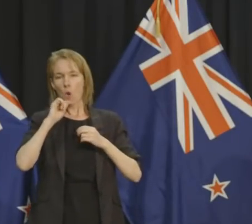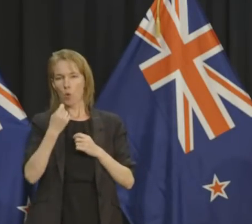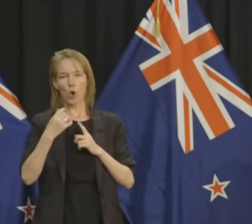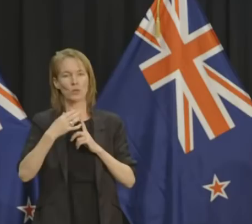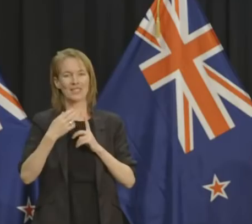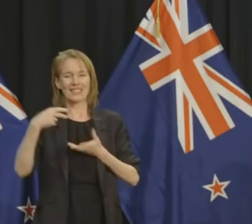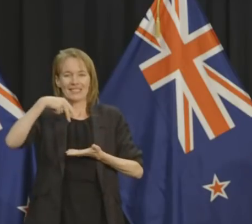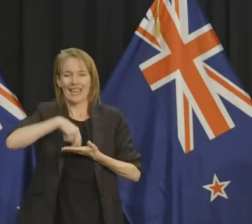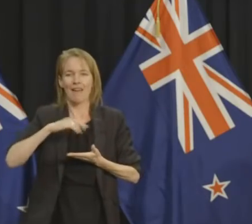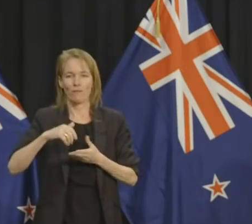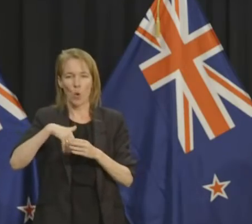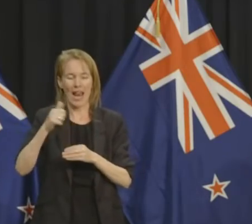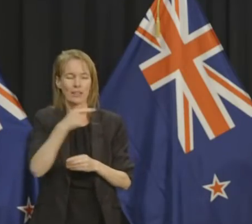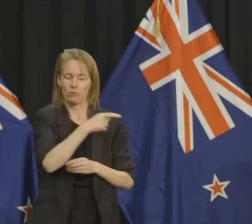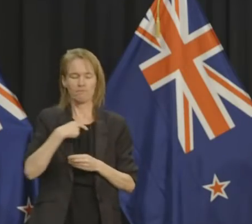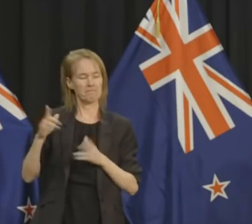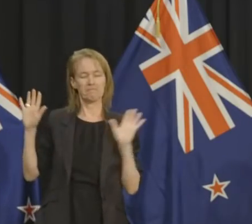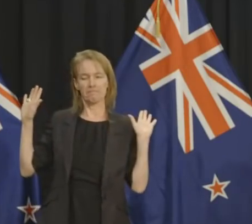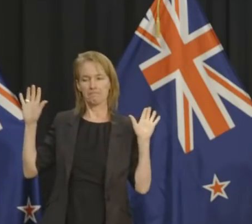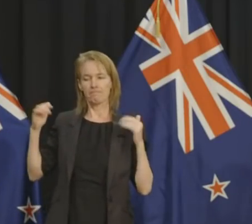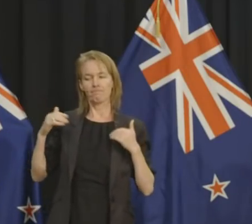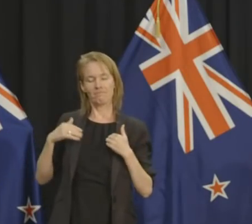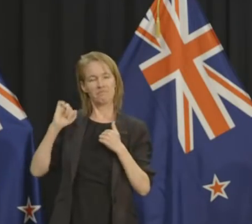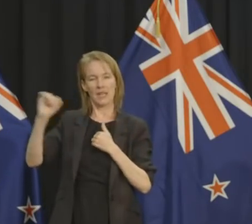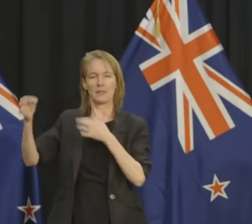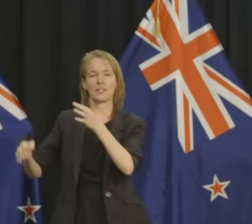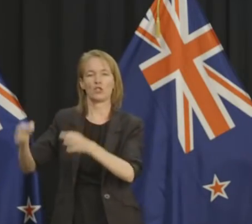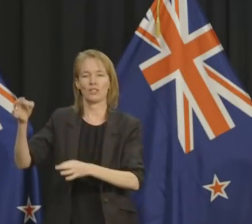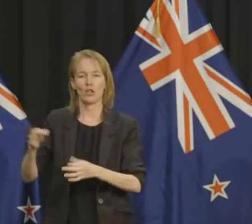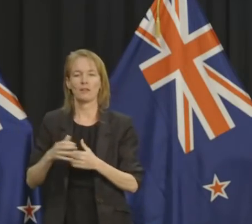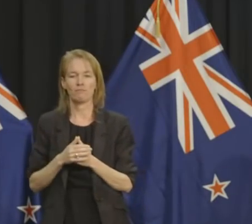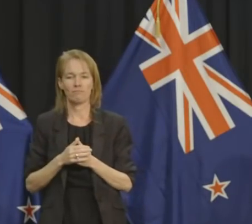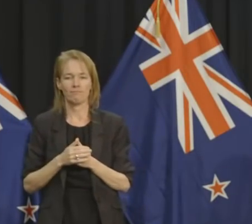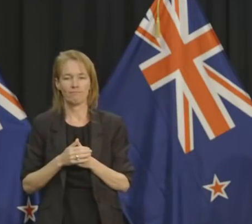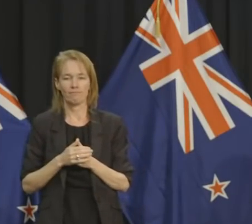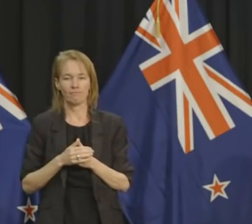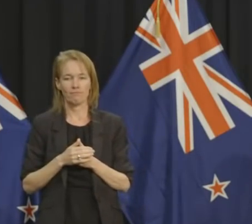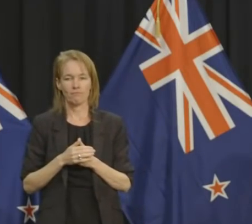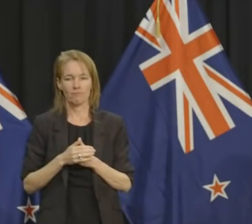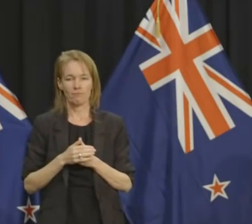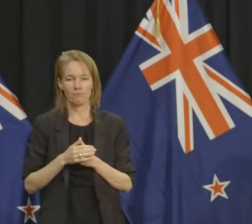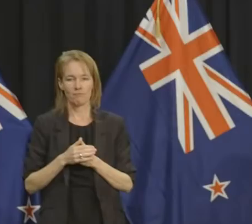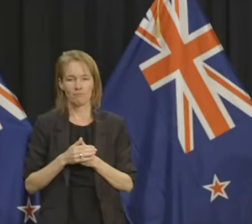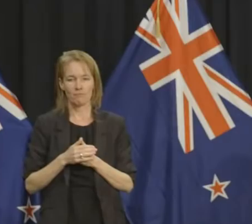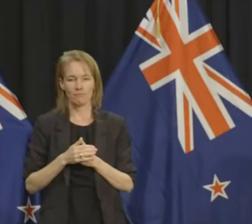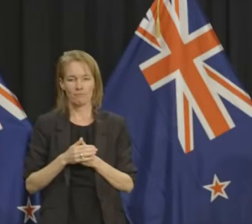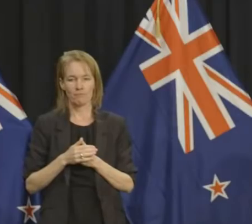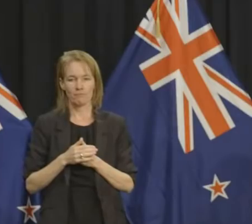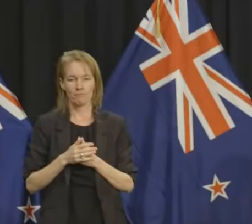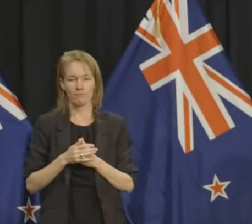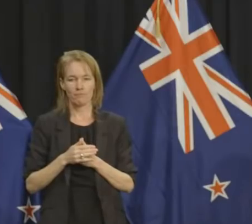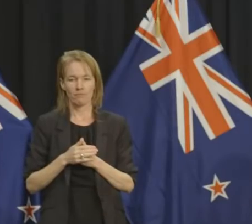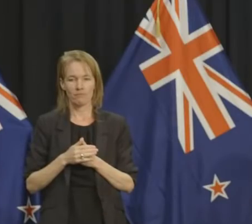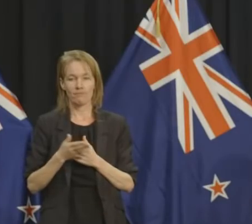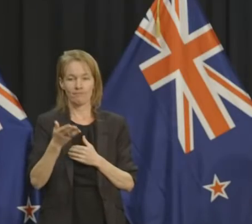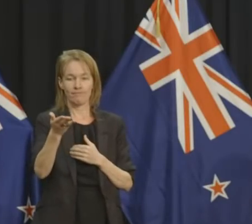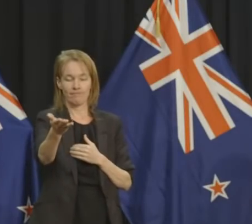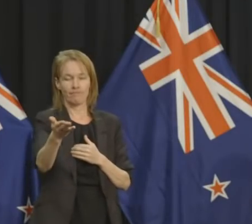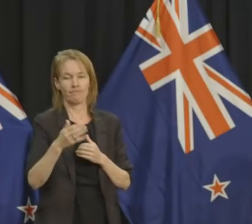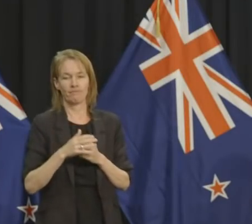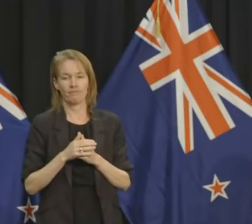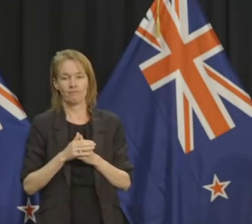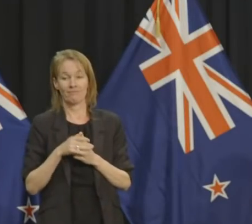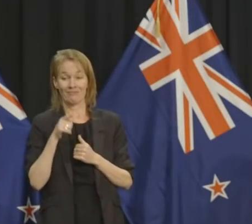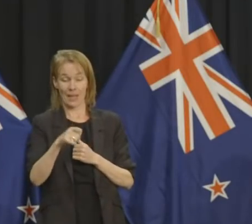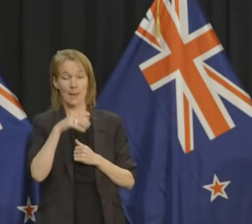Party. On the 70 minutes that this man was away for, is he cooperating fully in terms of filling out that time frame in as much detail as he